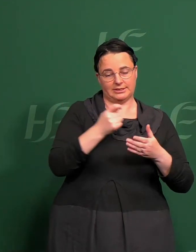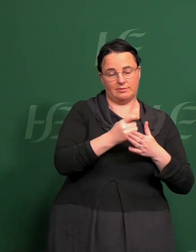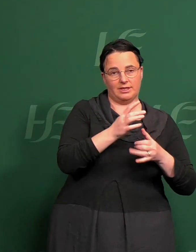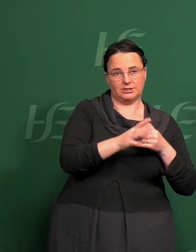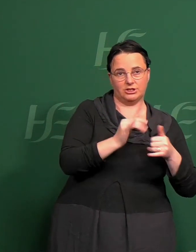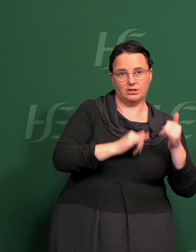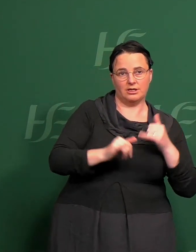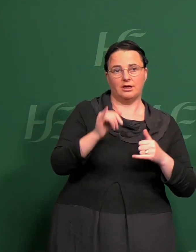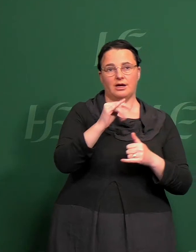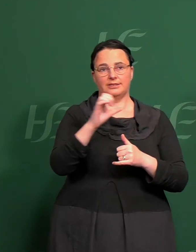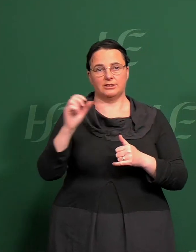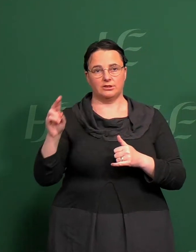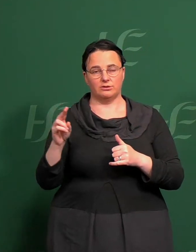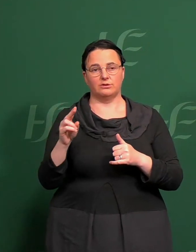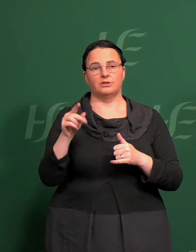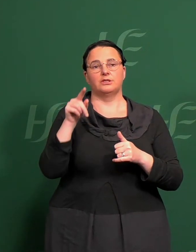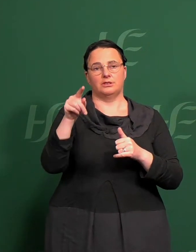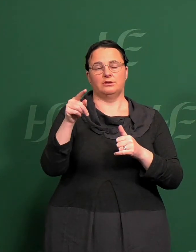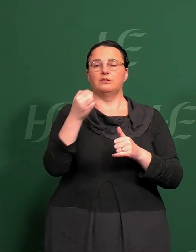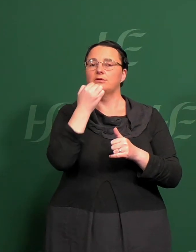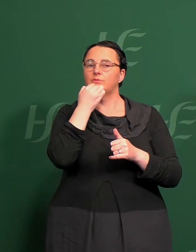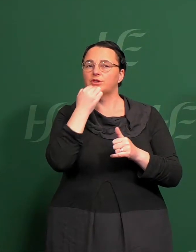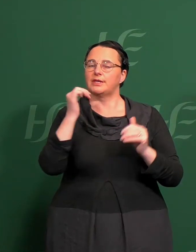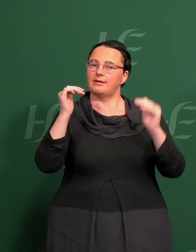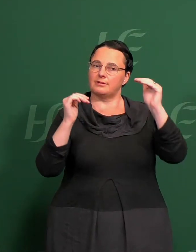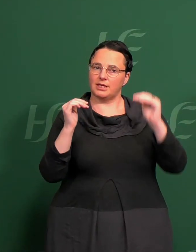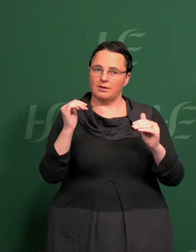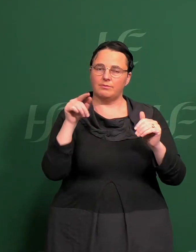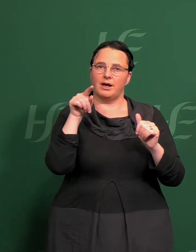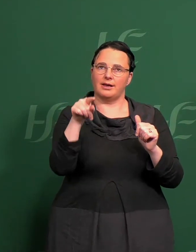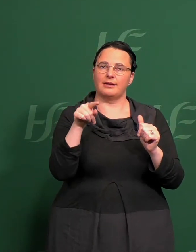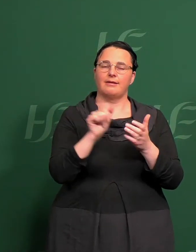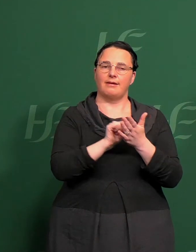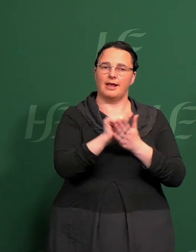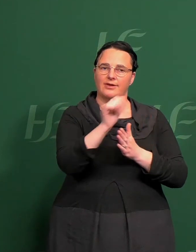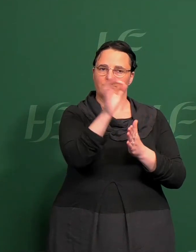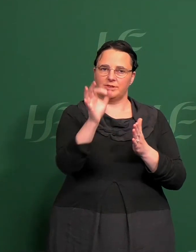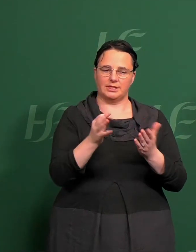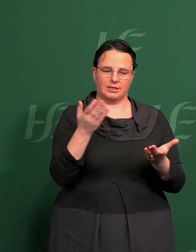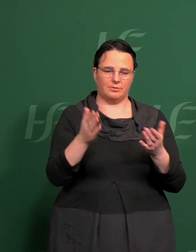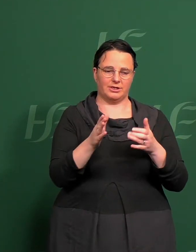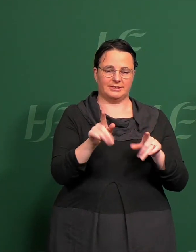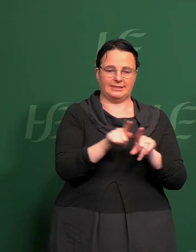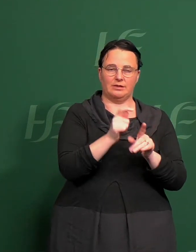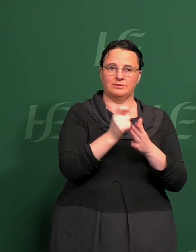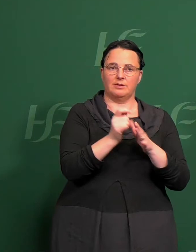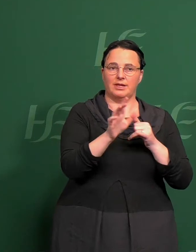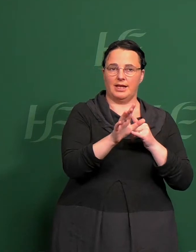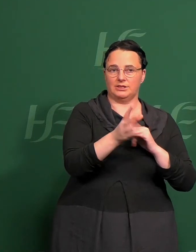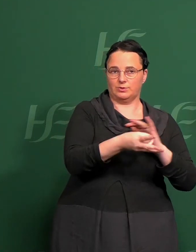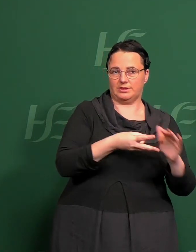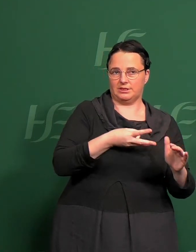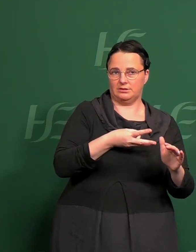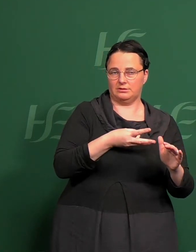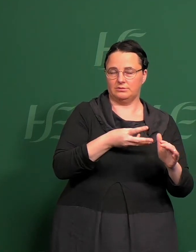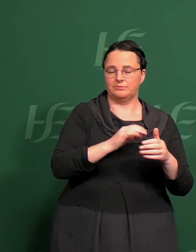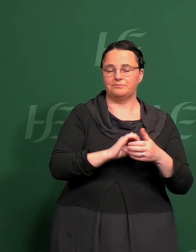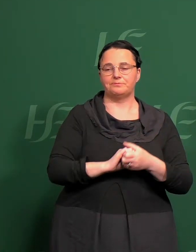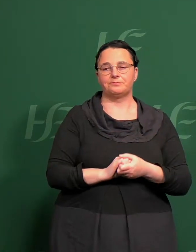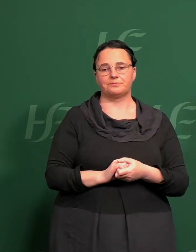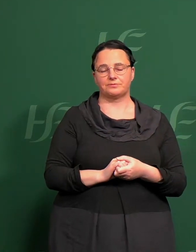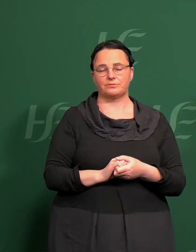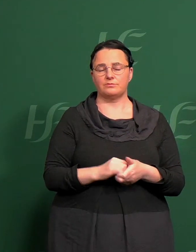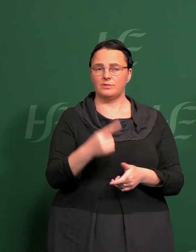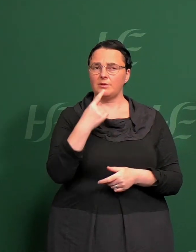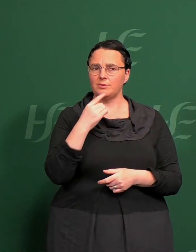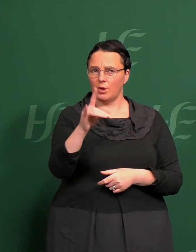ICU, 105 patients mid-morning this morning, which is down 11% on last week. Of course, we do hope